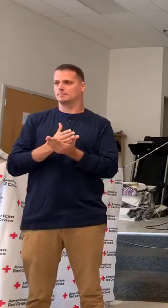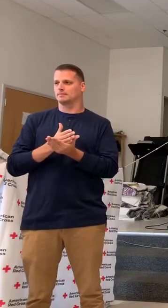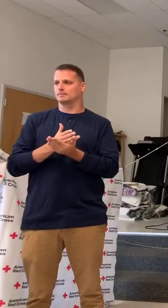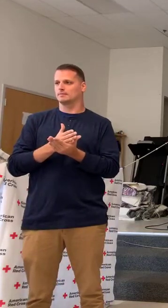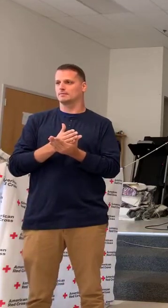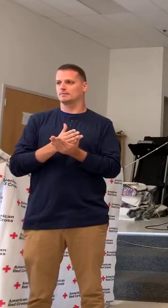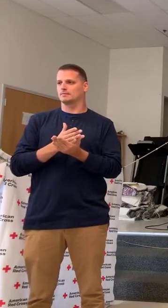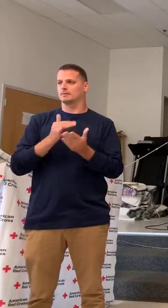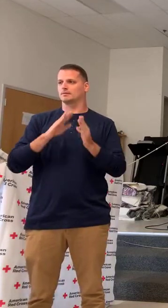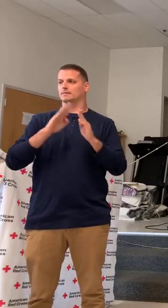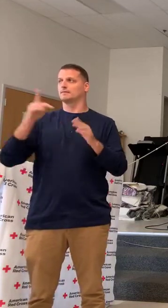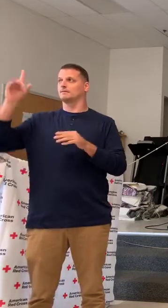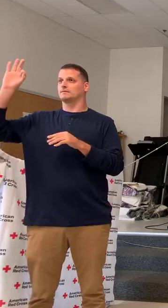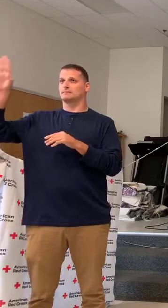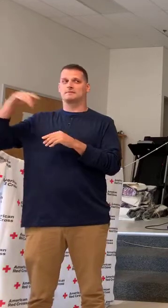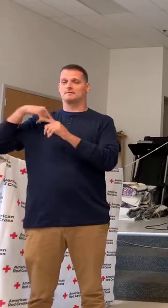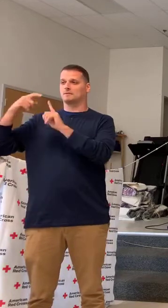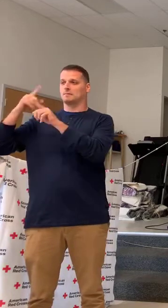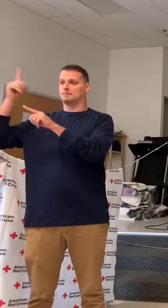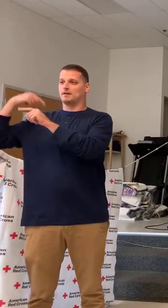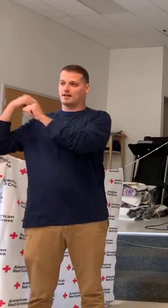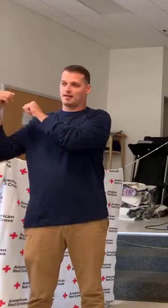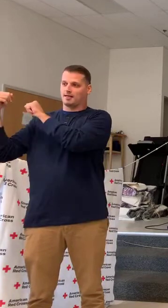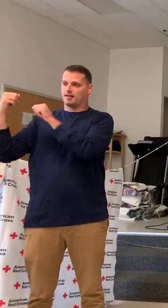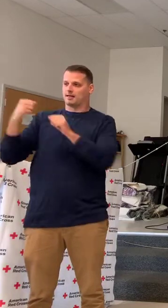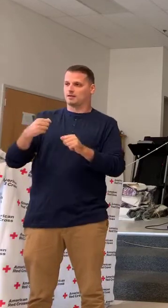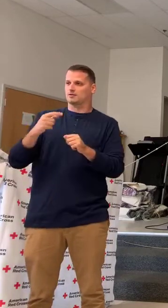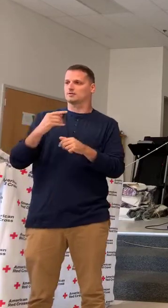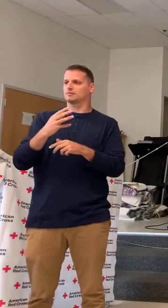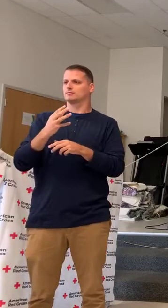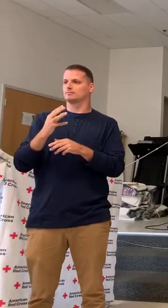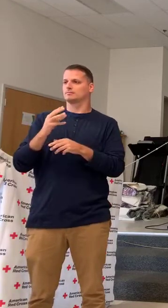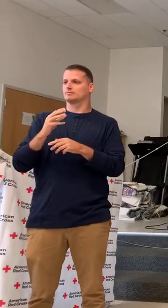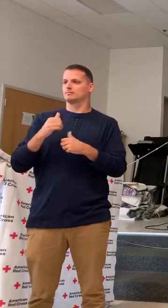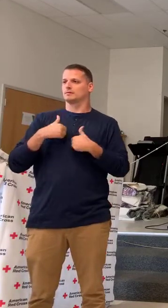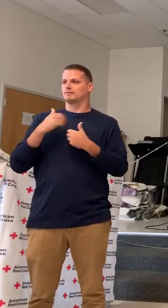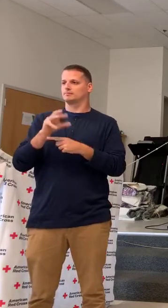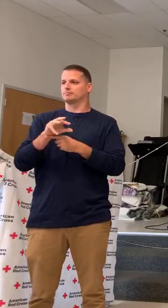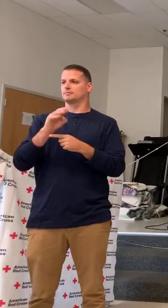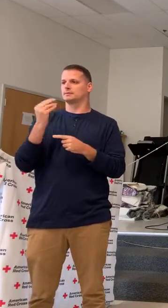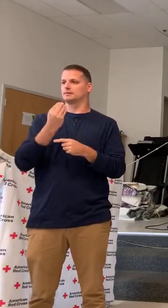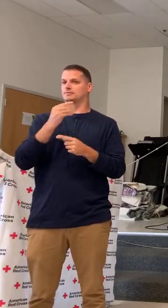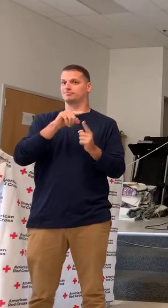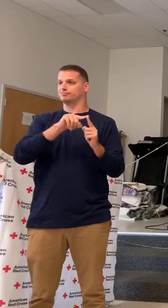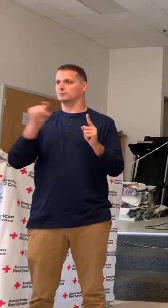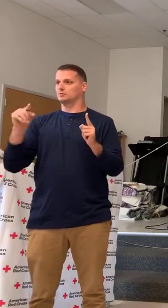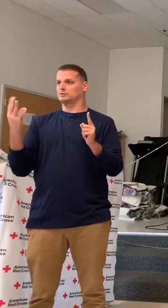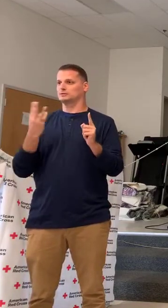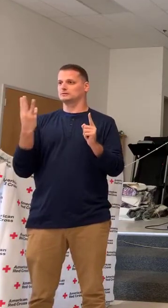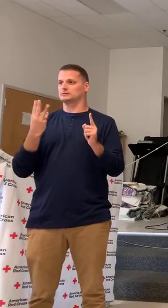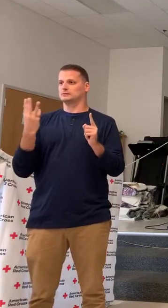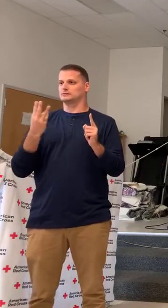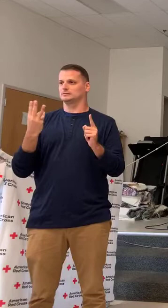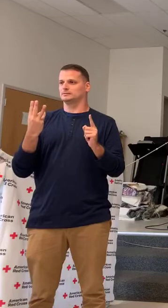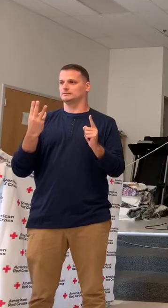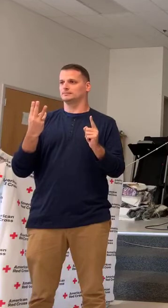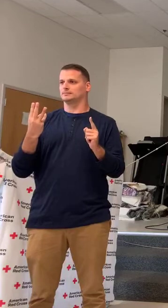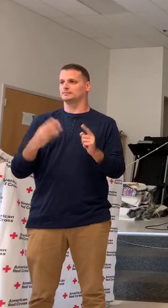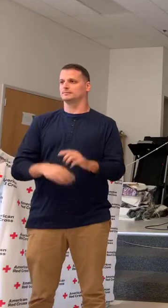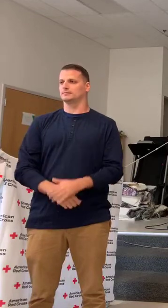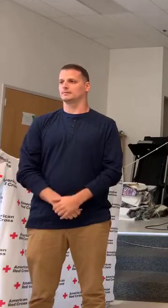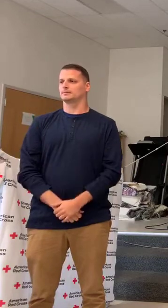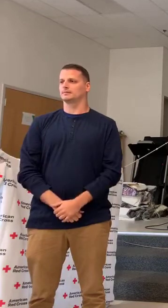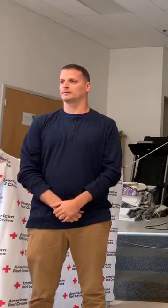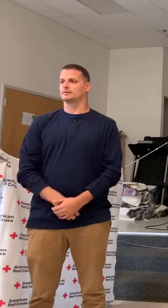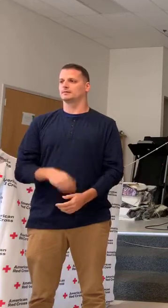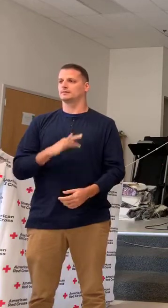Fairbanks to do a live feed on Monday night. And then we had the meeting Wednesday. And then I'll take the fact that I didn't have the staff to necessarily be